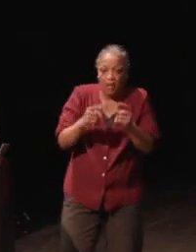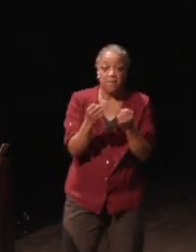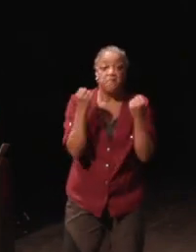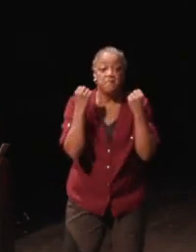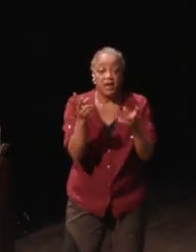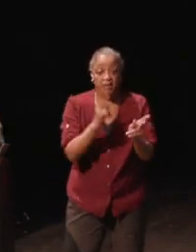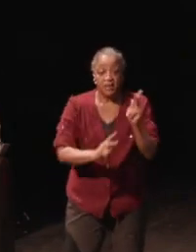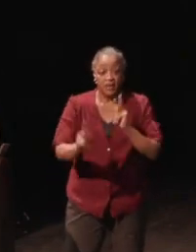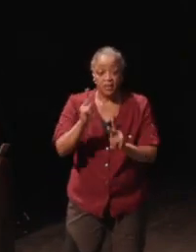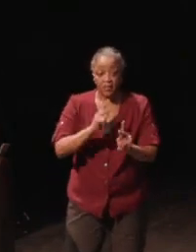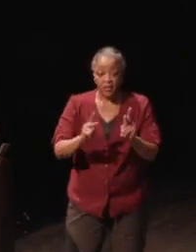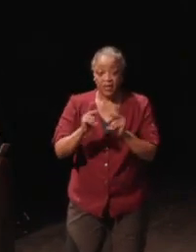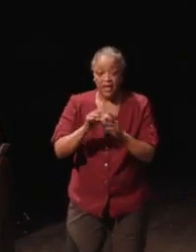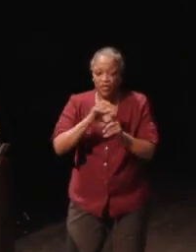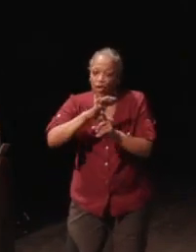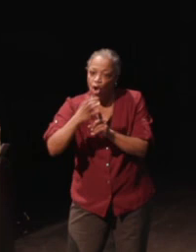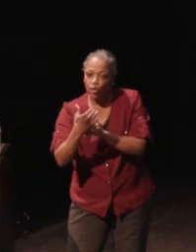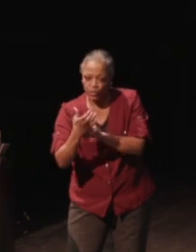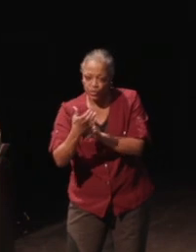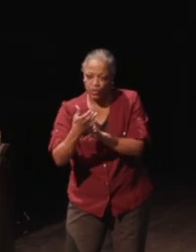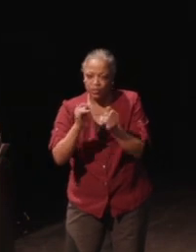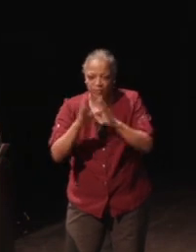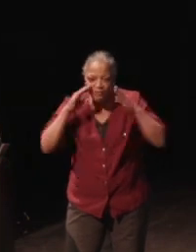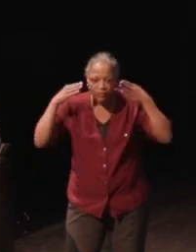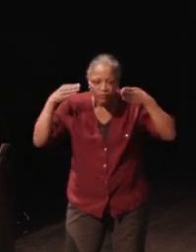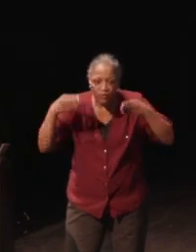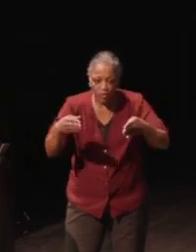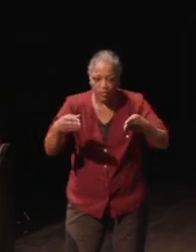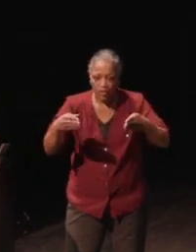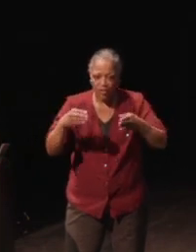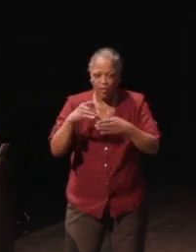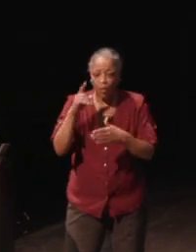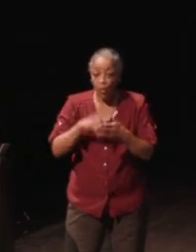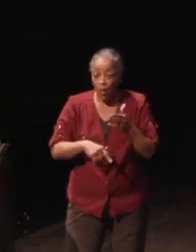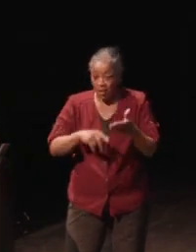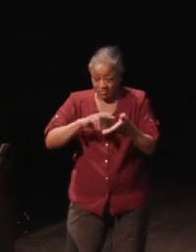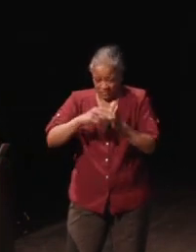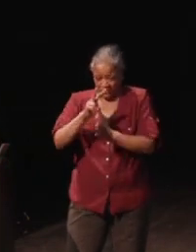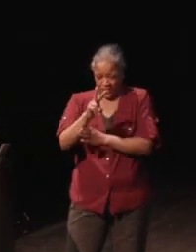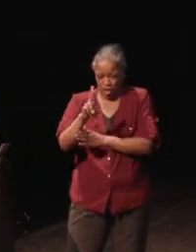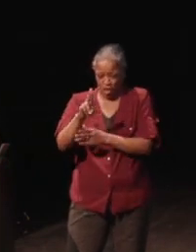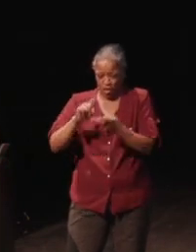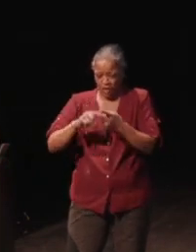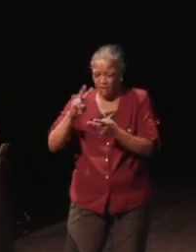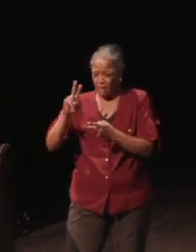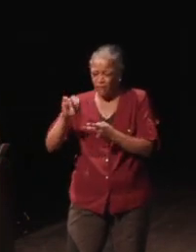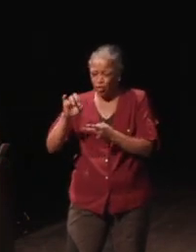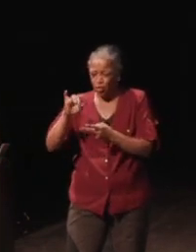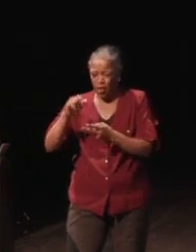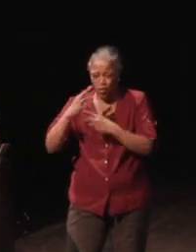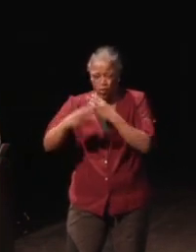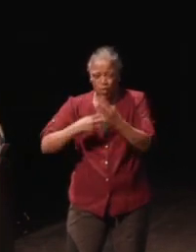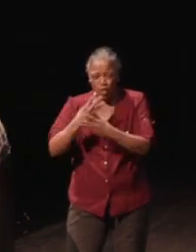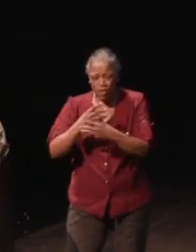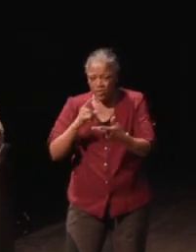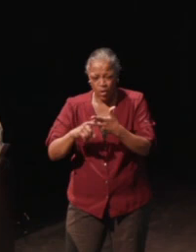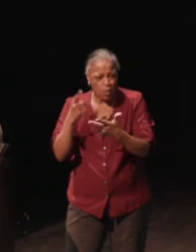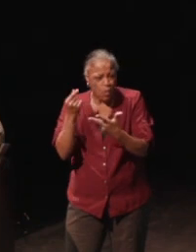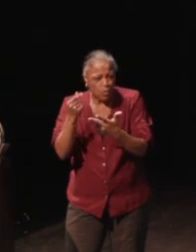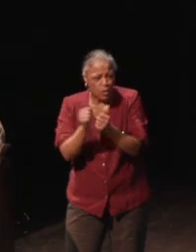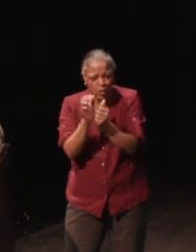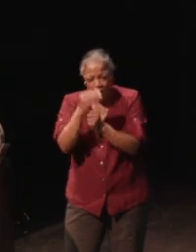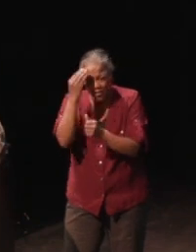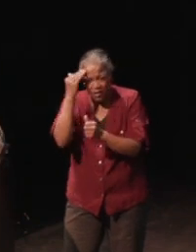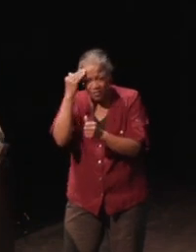lot of people and the culture is going to be focusing on what is VR, what are virtual worlds, what are we doing with this? There's going to